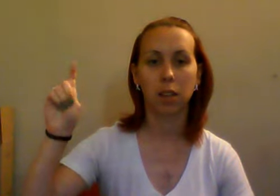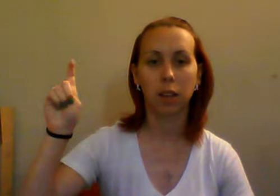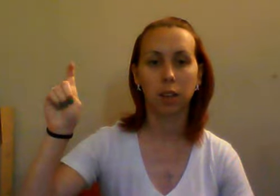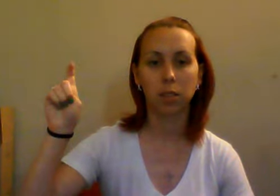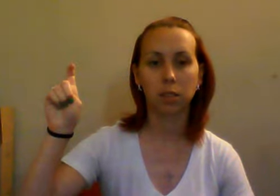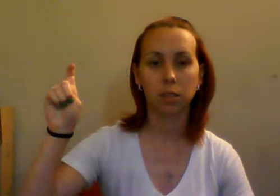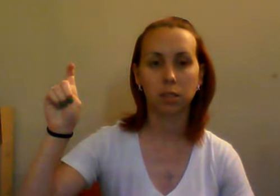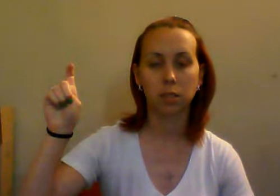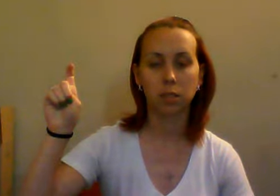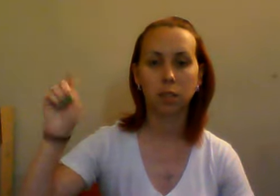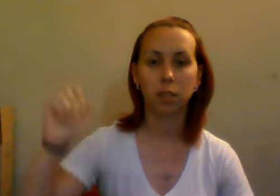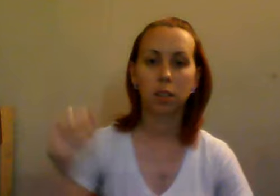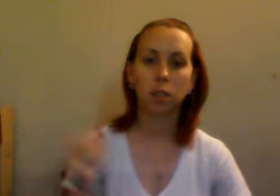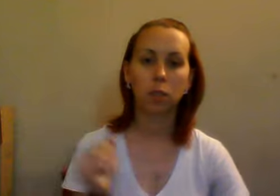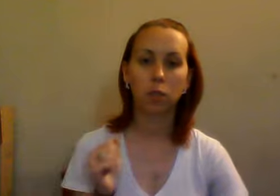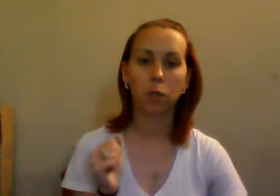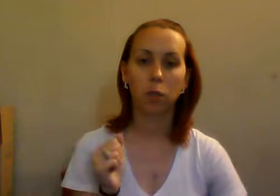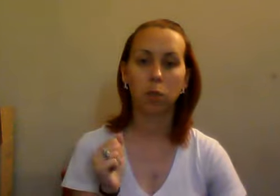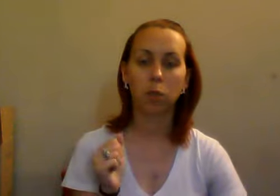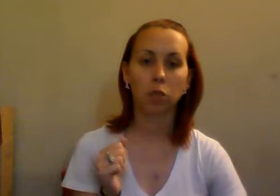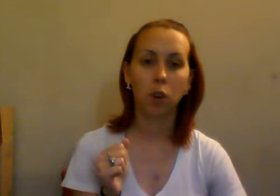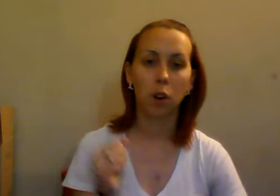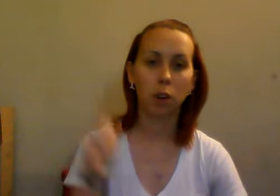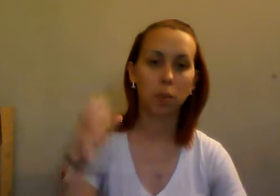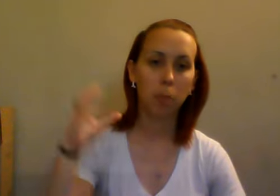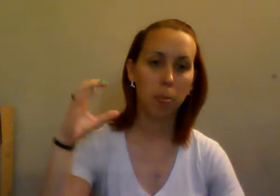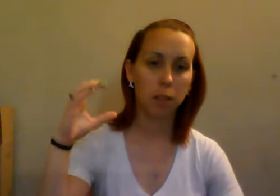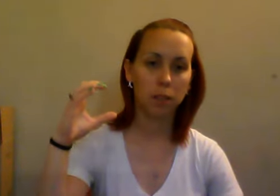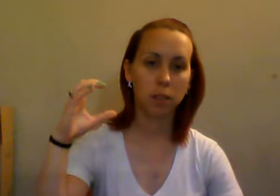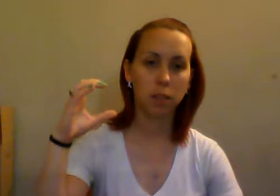W-A-X. The fourth word was car,